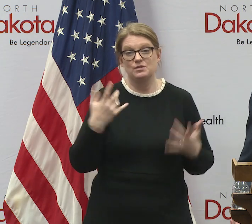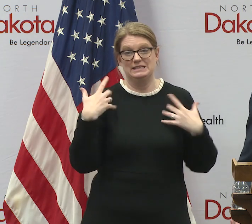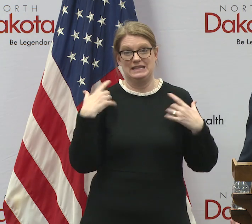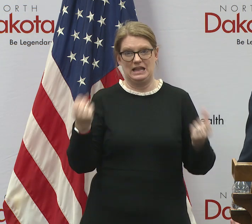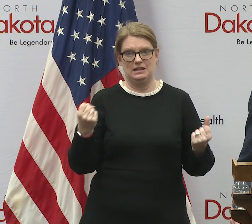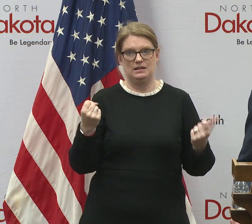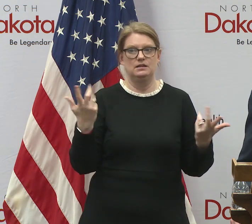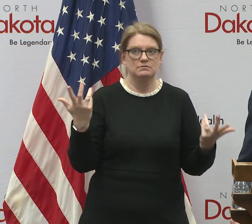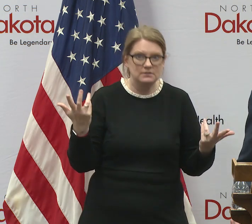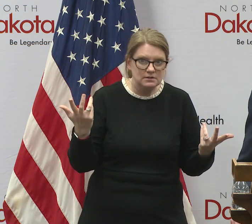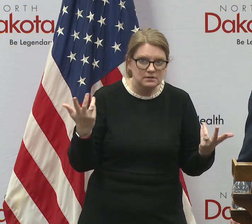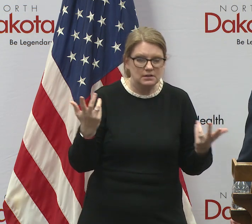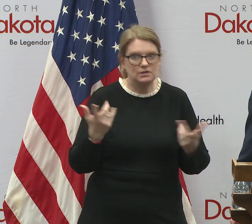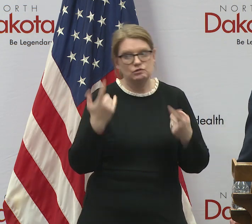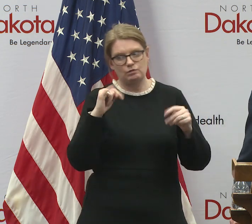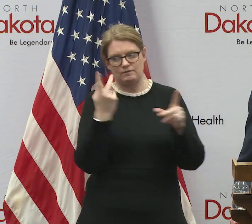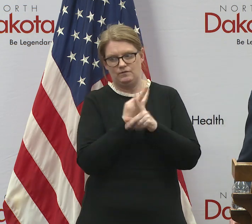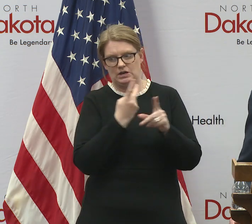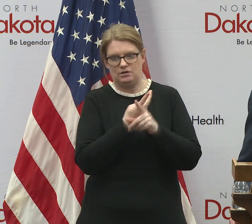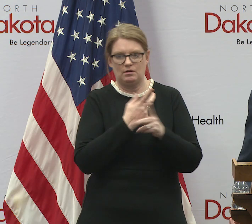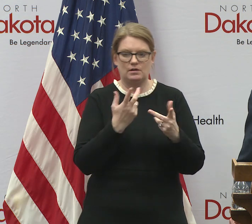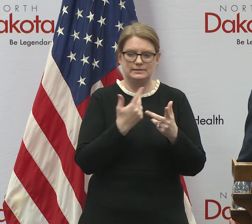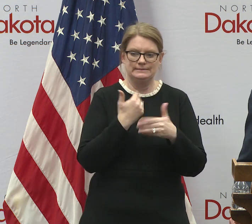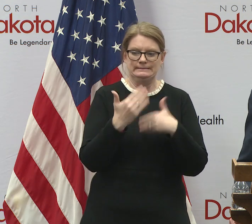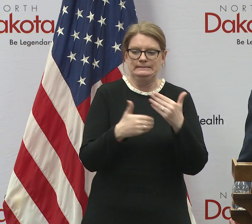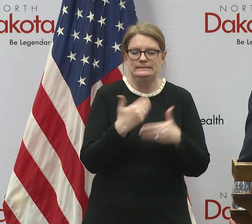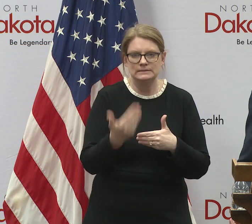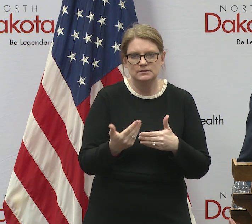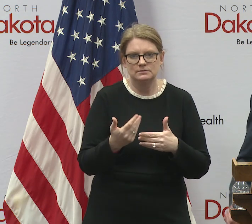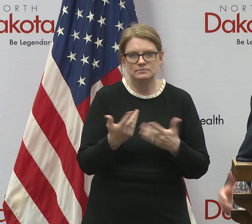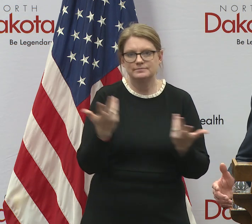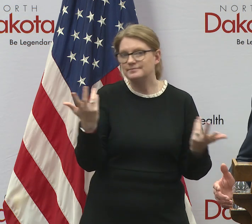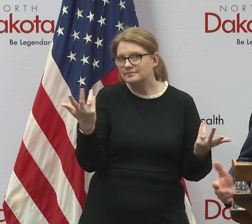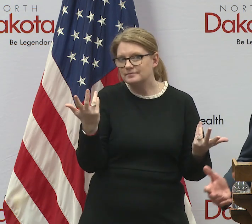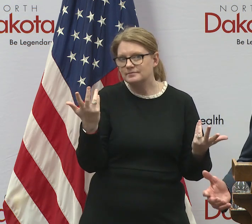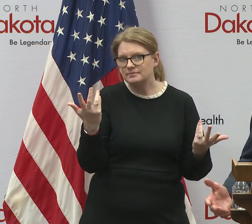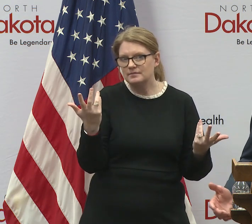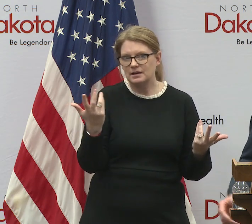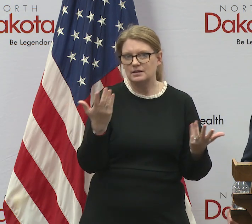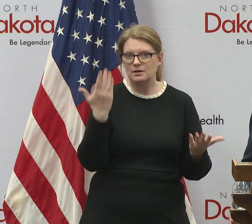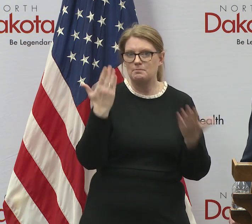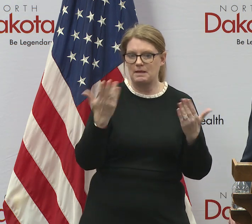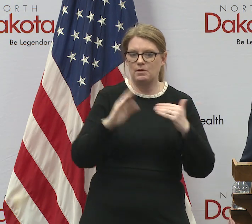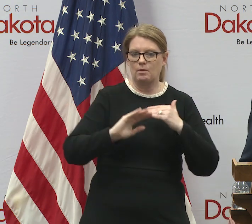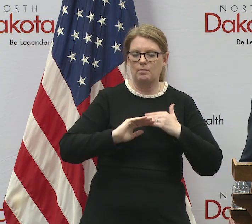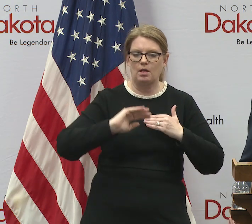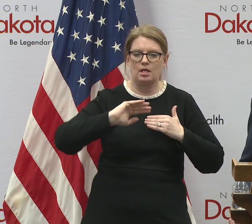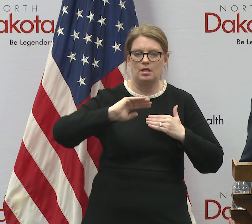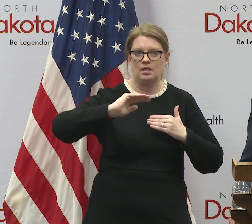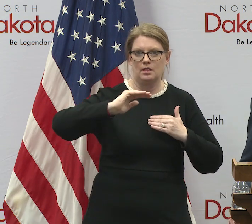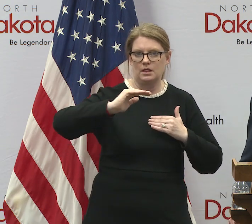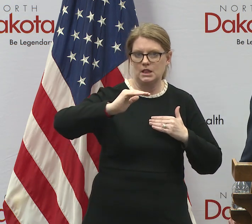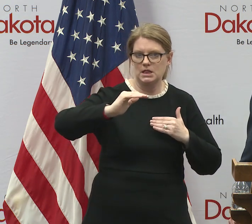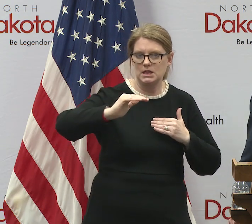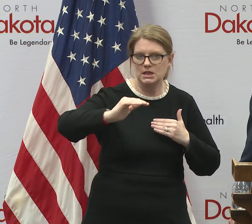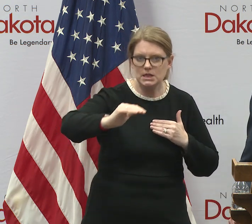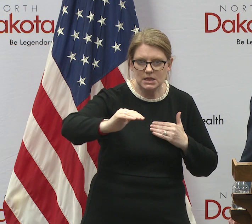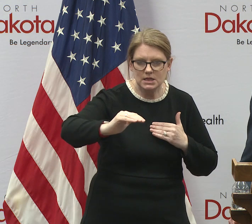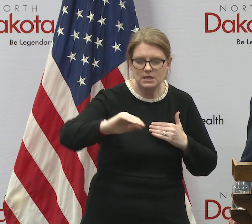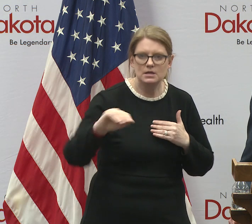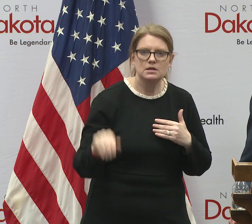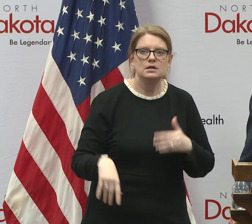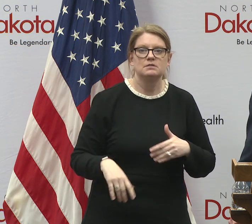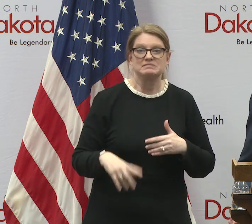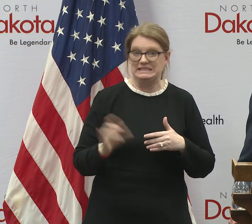away from each other and trying to figure out a way to go about their lives, then we might have to do anything. We might flatten the curve the way we are now. But if